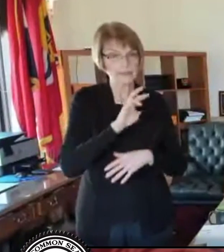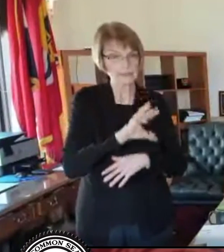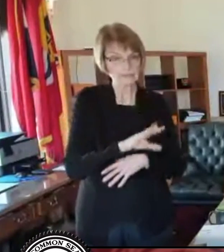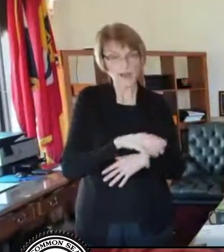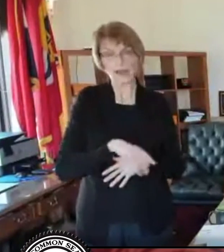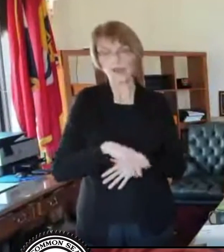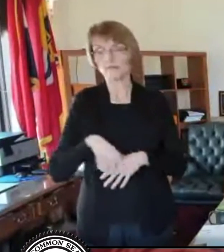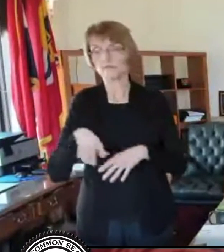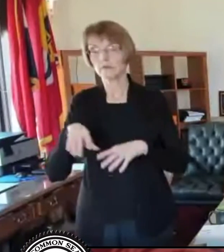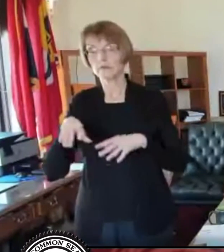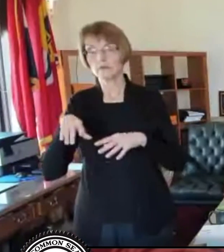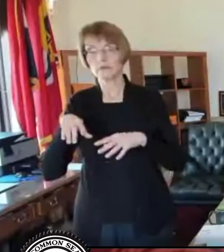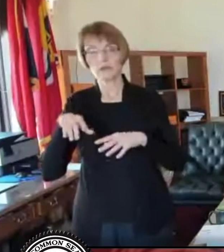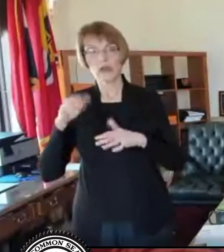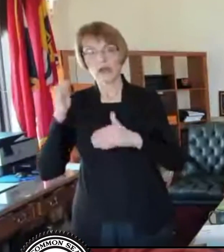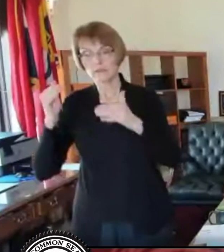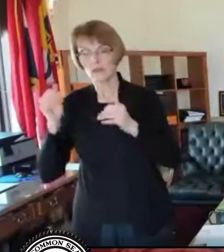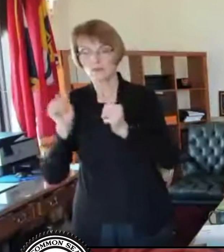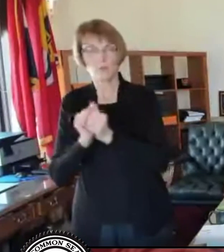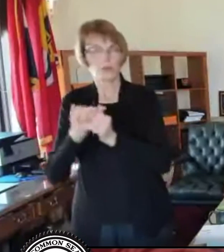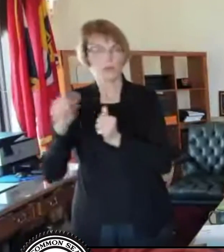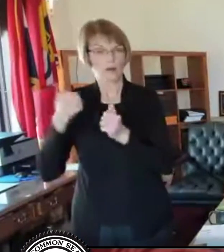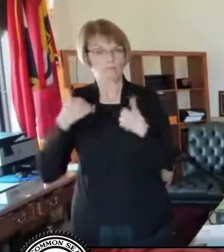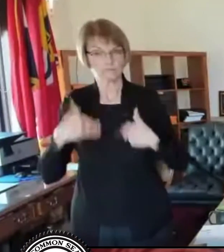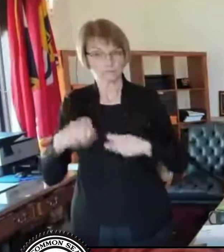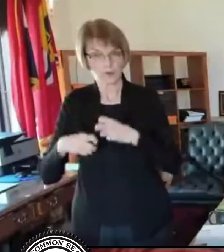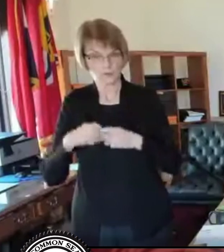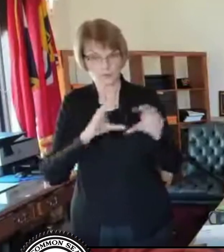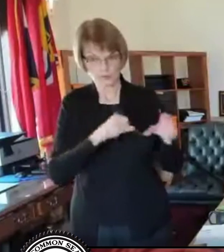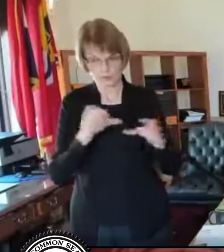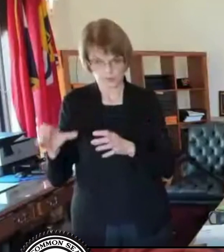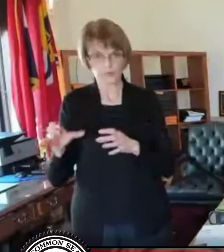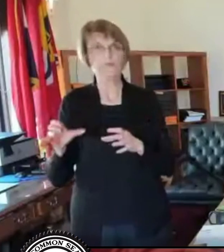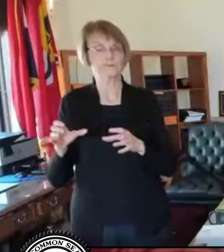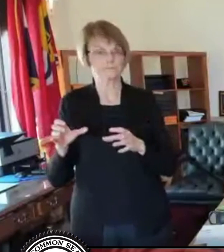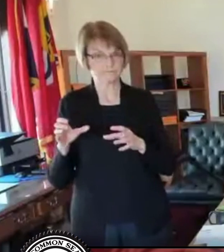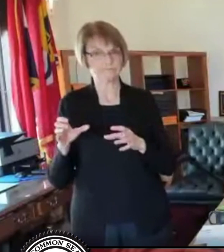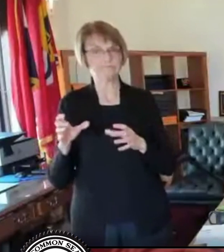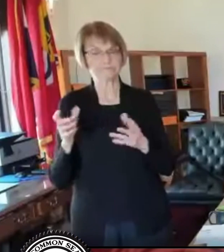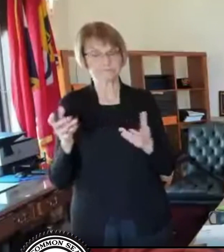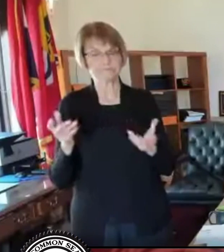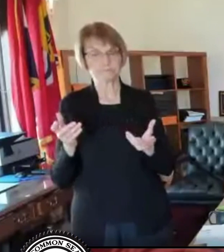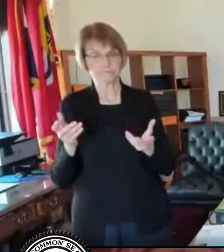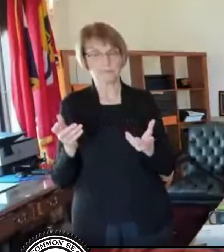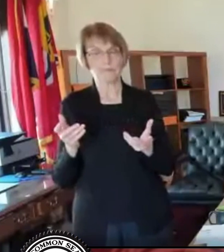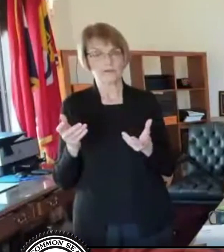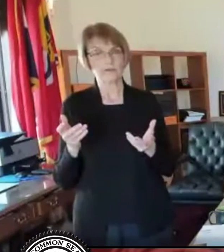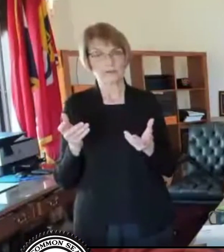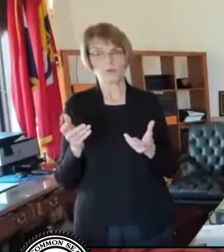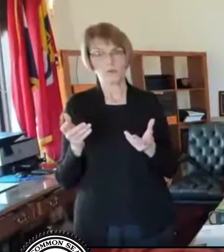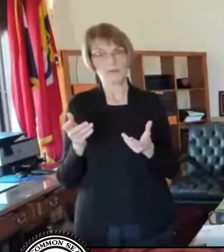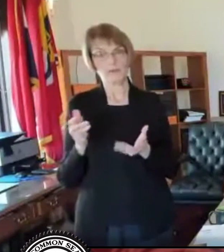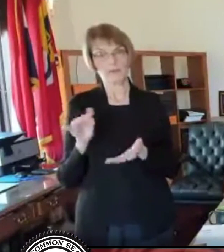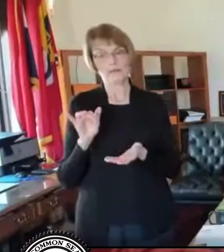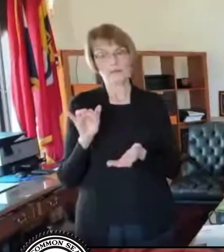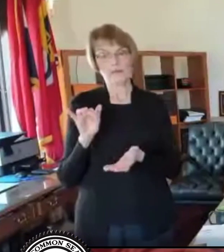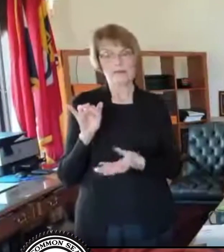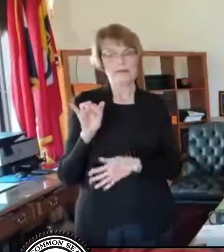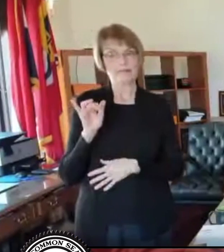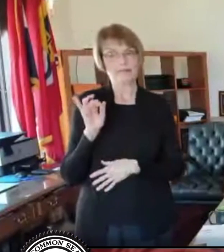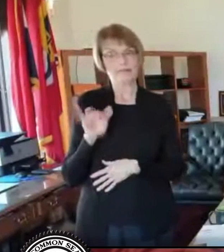with an underlying health condition. That is one of the things we believe that is assisting in terms of getting